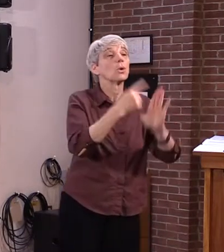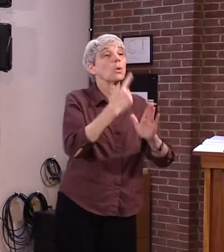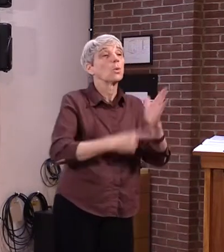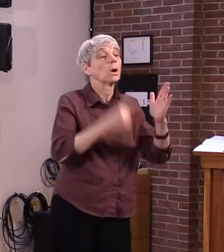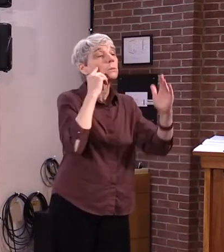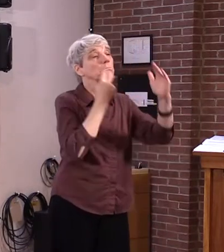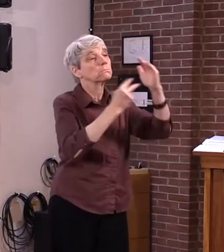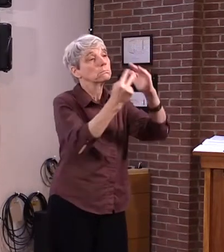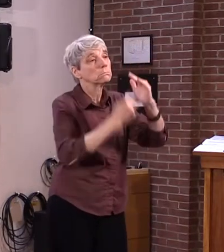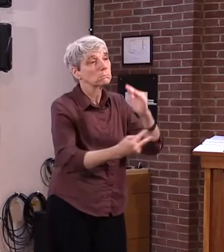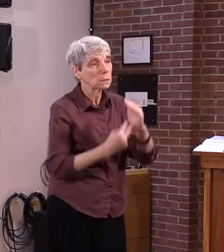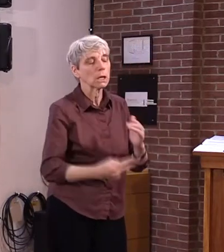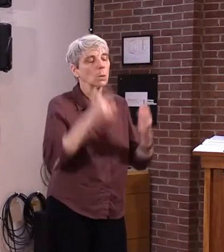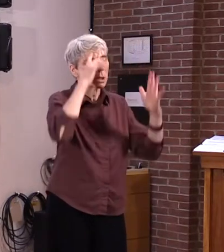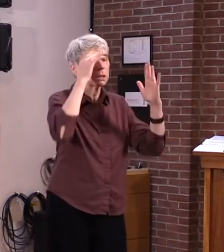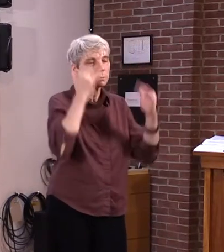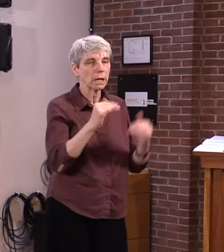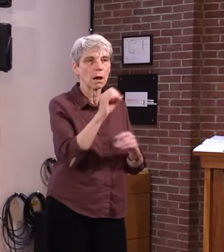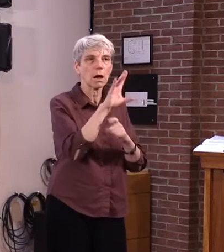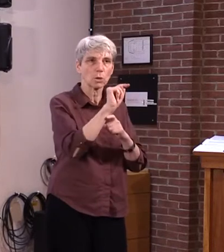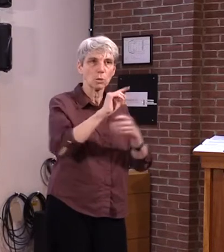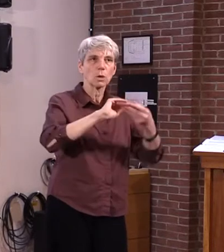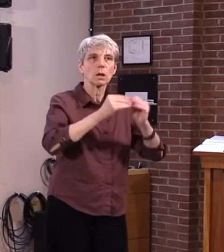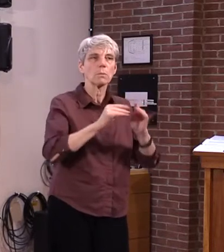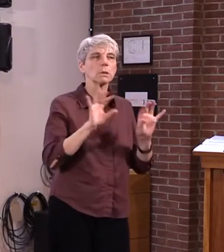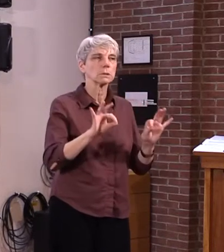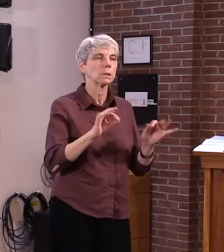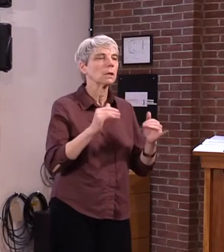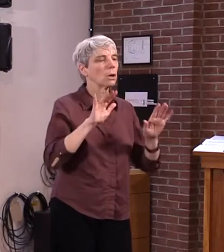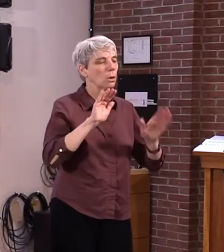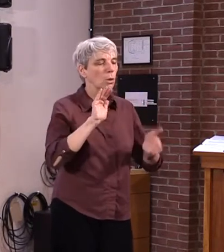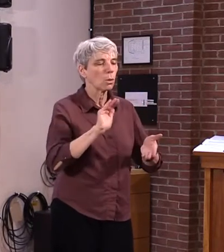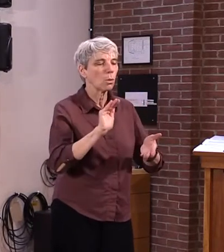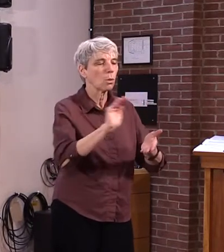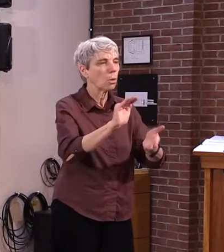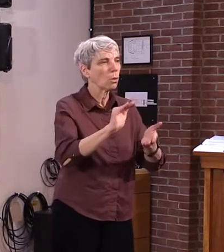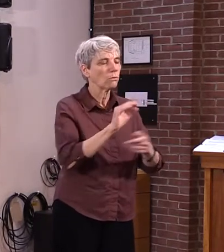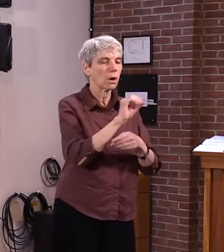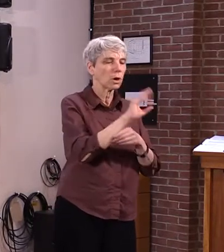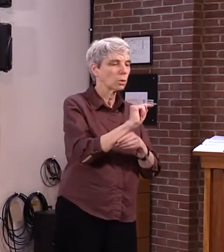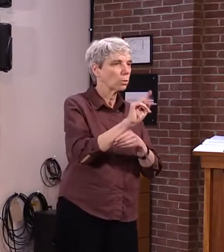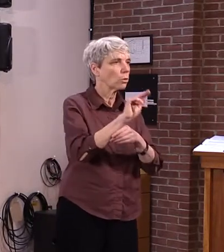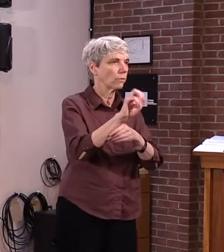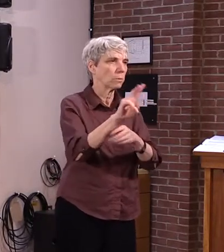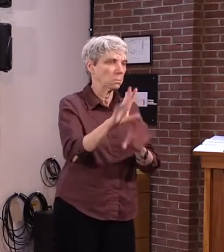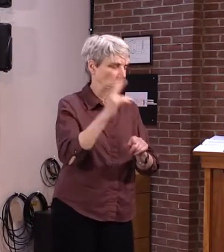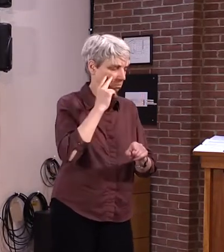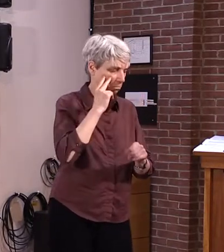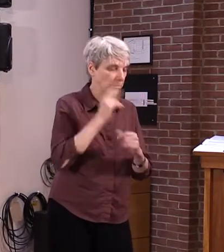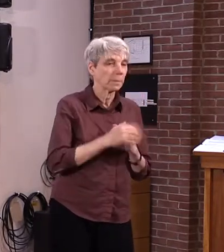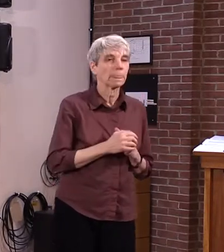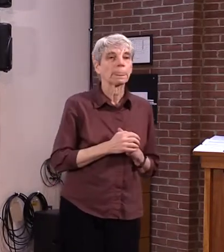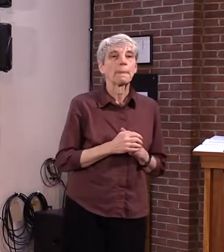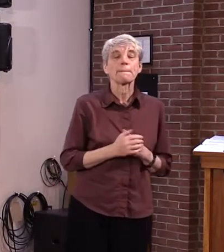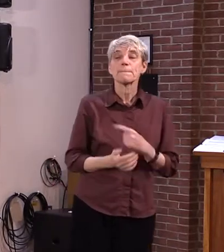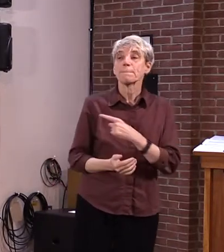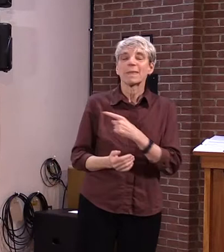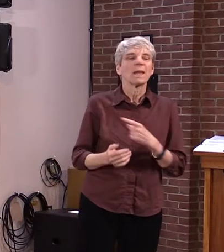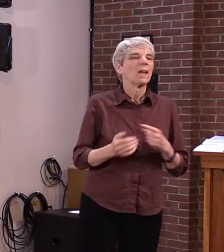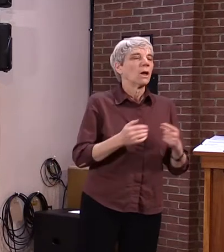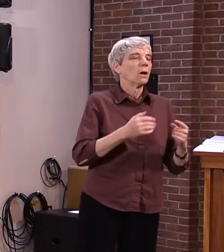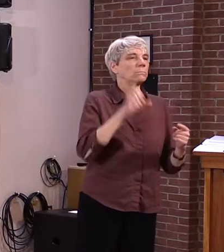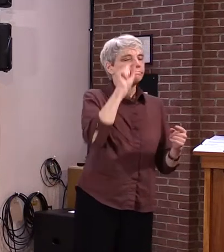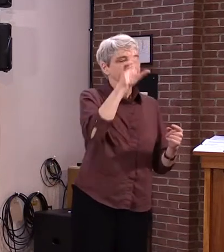low case counts throughout the month of October and into November. Just talking really quickly on the restart metrics,